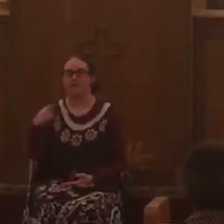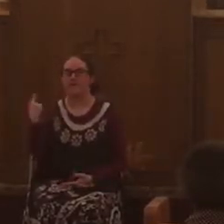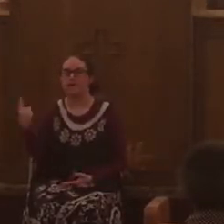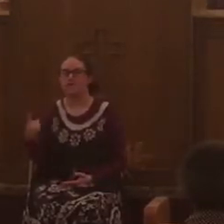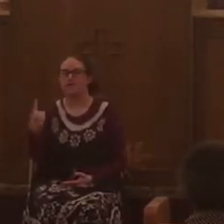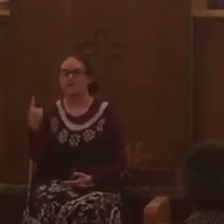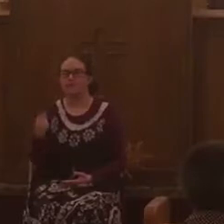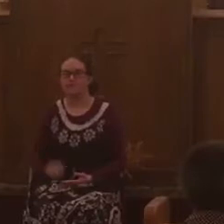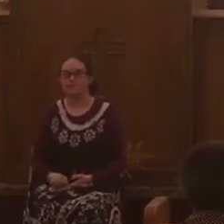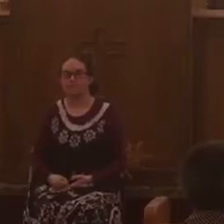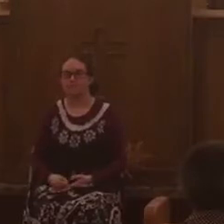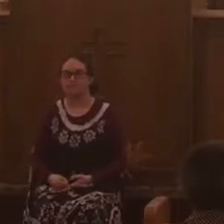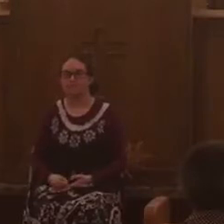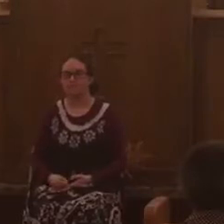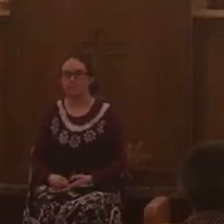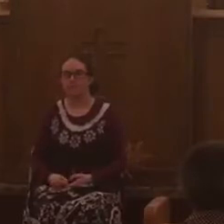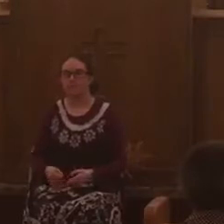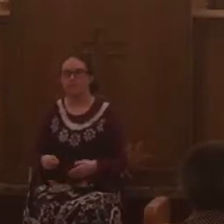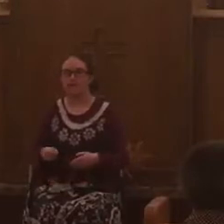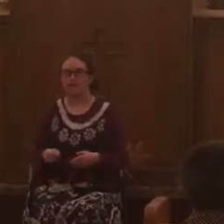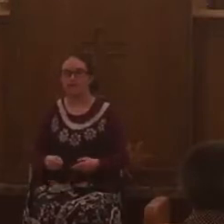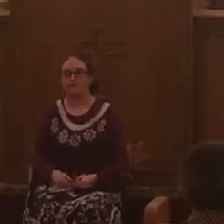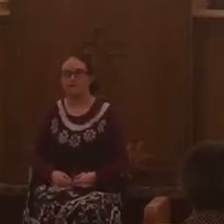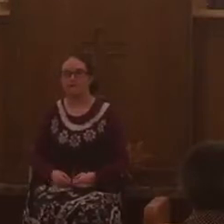Now, what are you witnesses of?